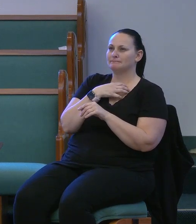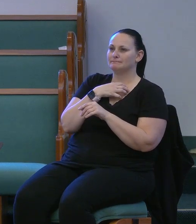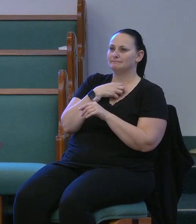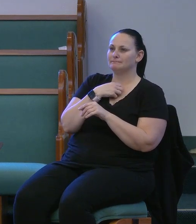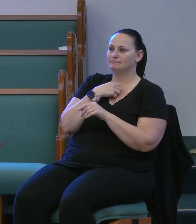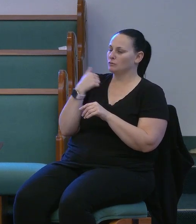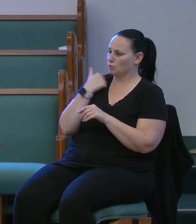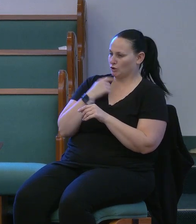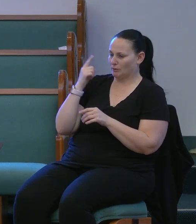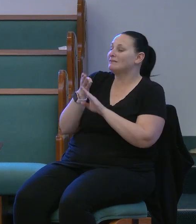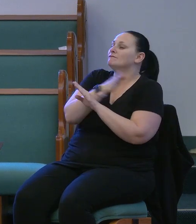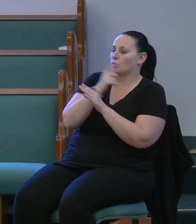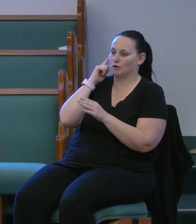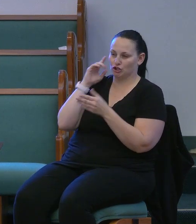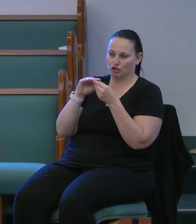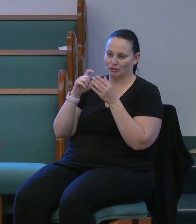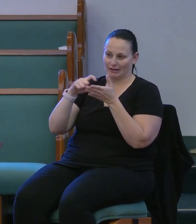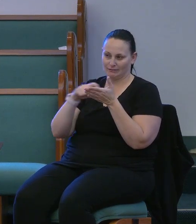before we heard the scripture.